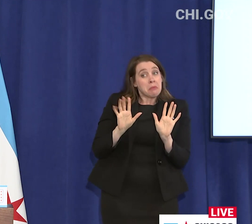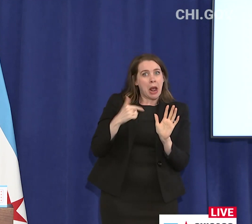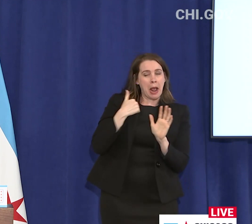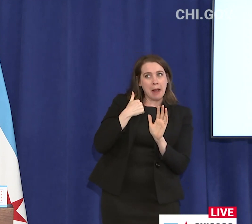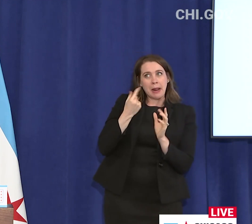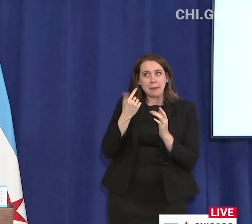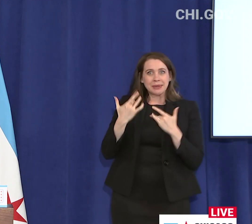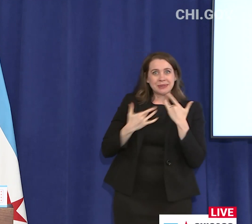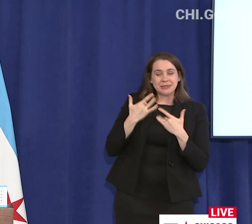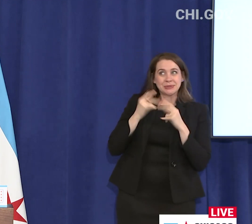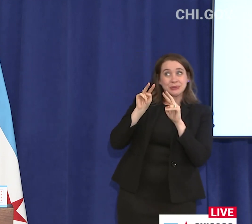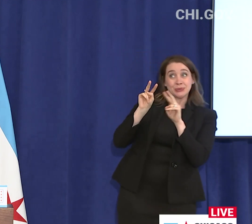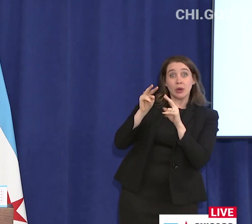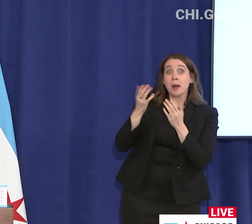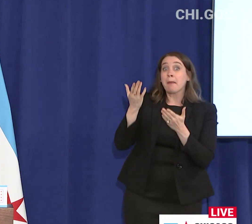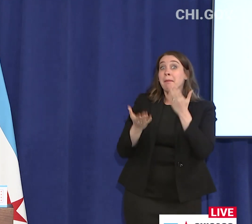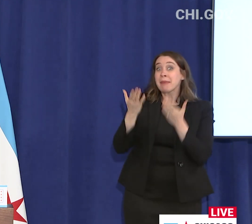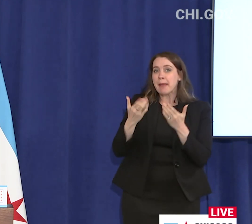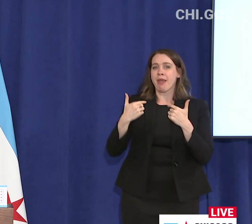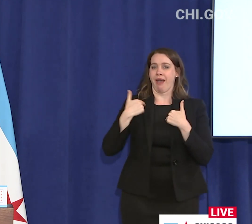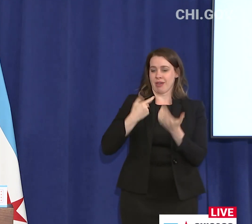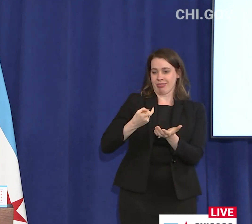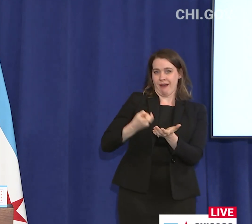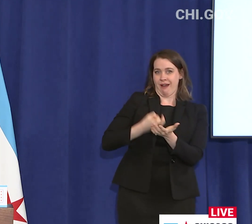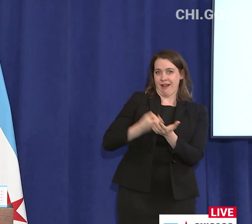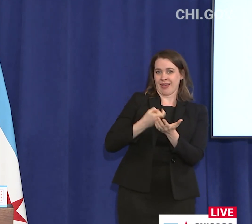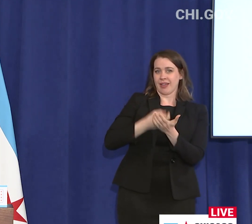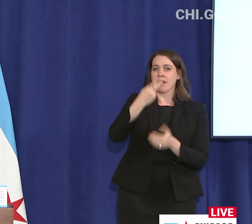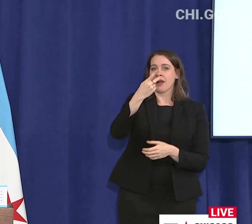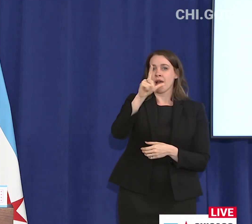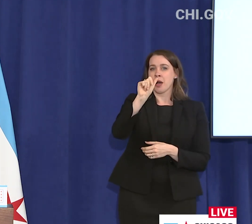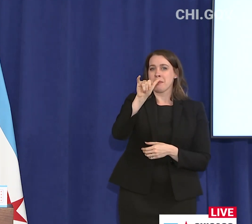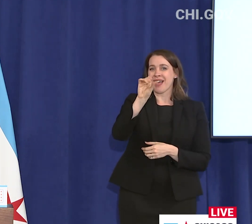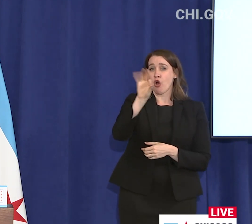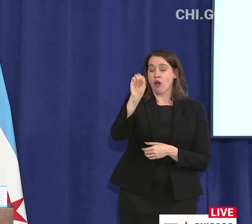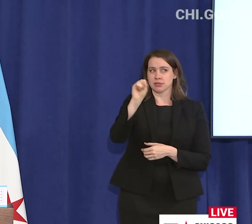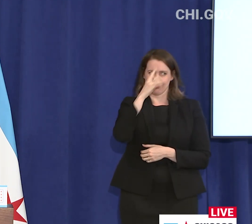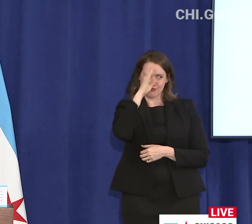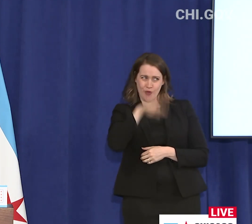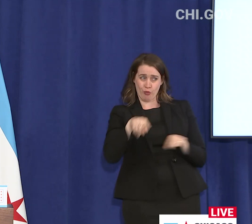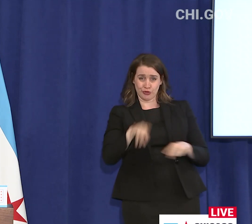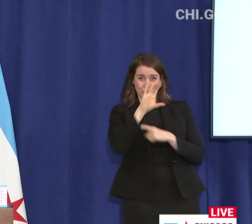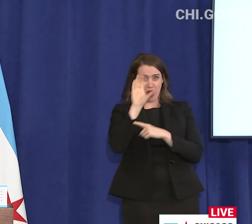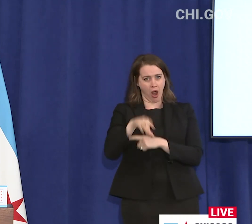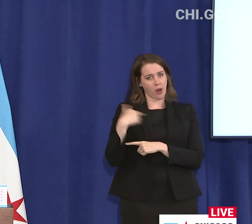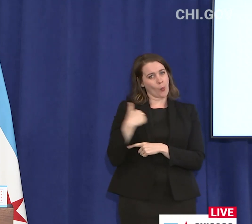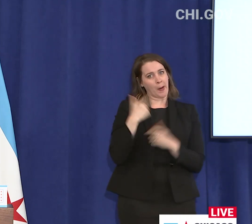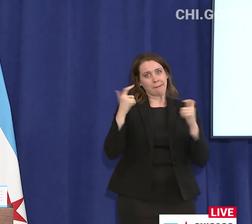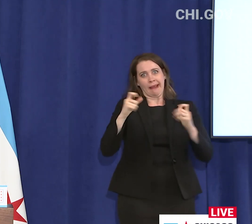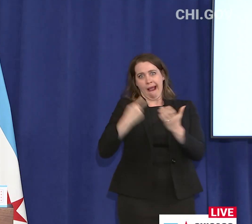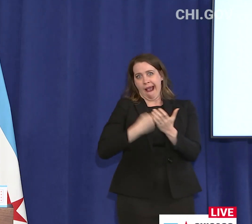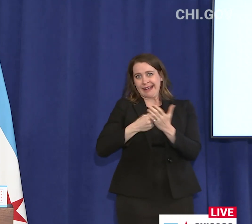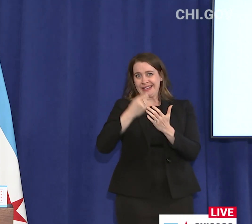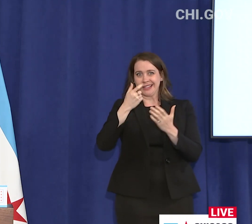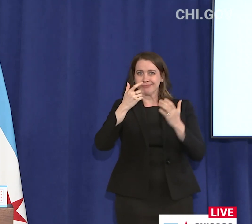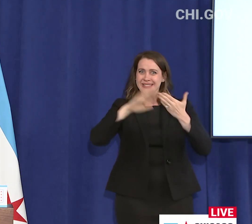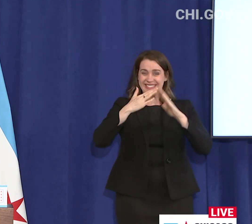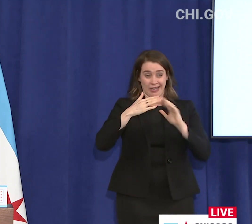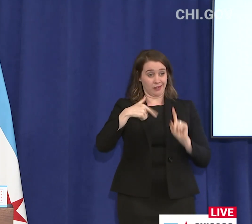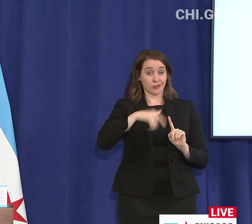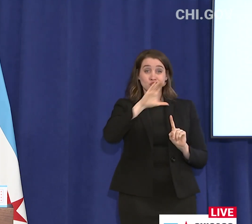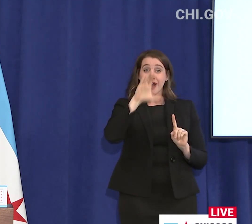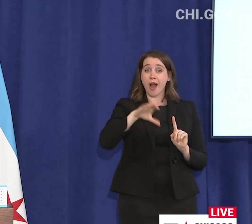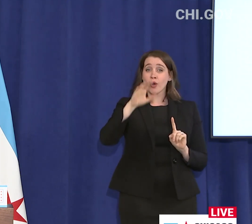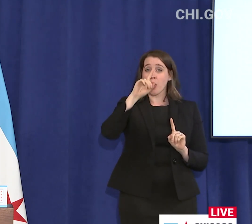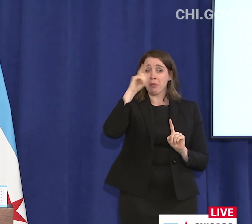of getting hockey playoffs here in Chicago. As you know, we are a hockey city. We're one of the original franchises in the league.